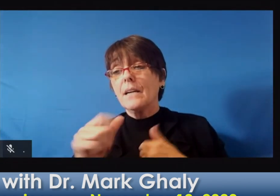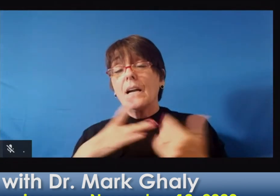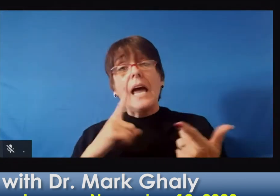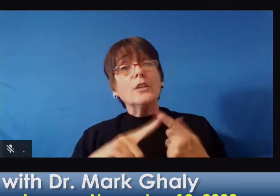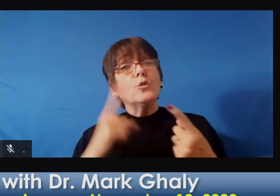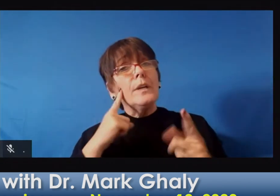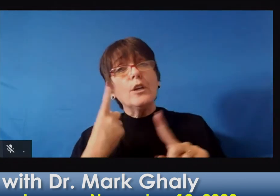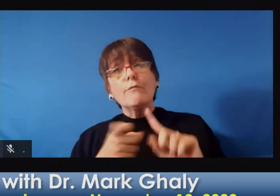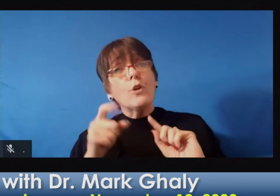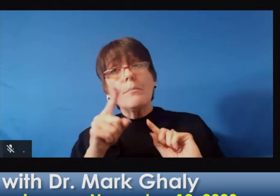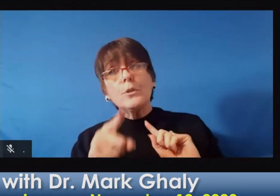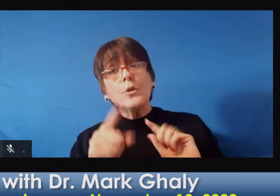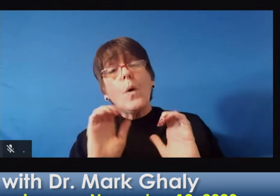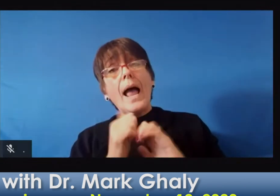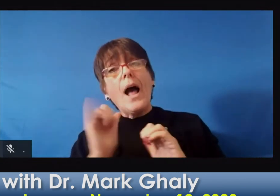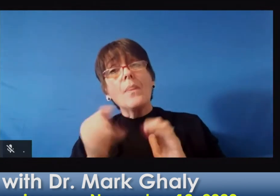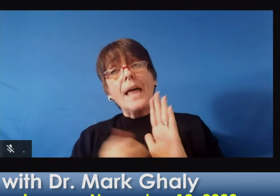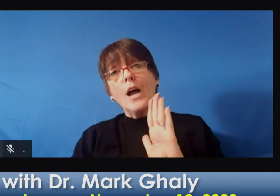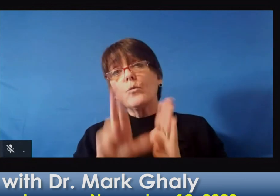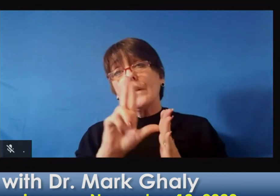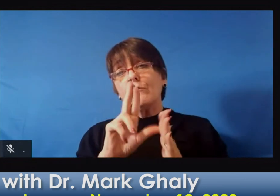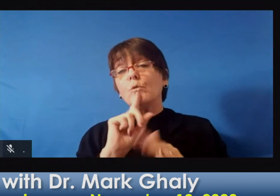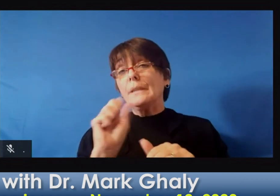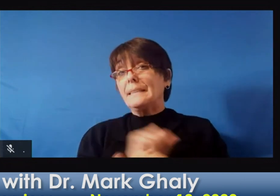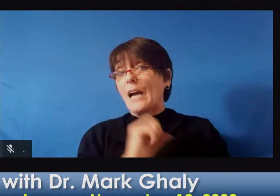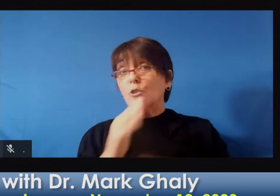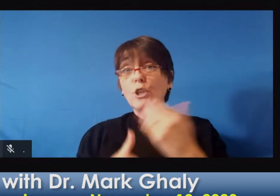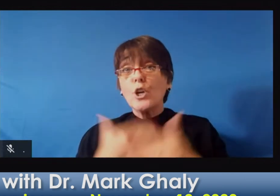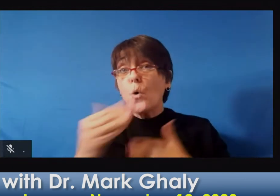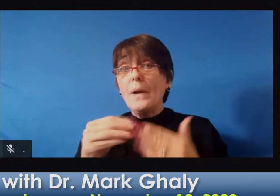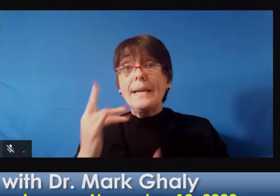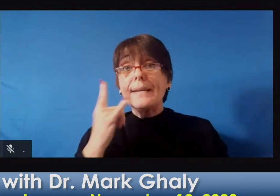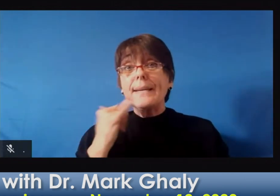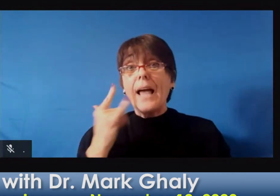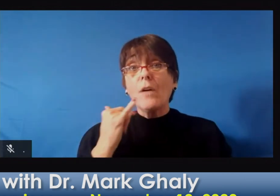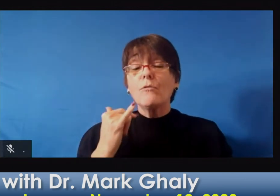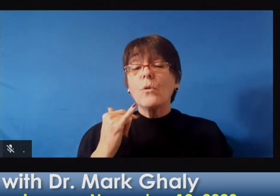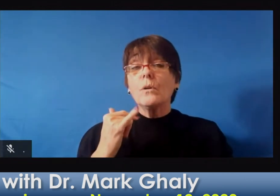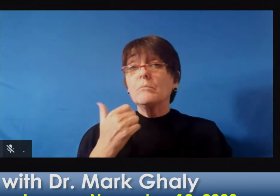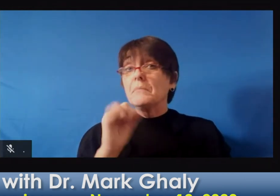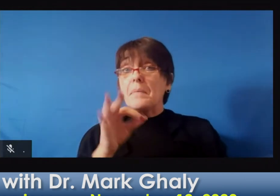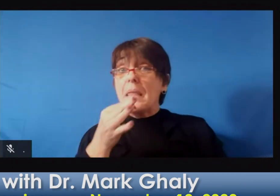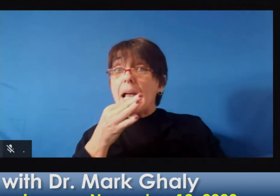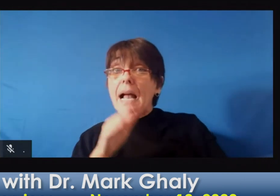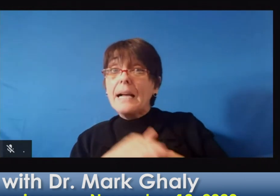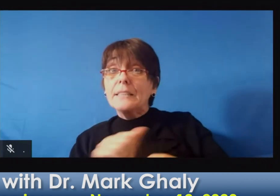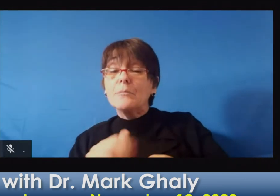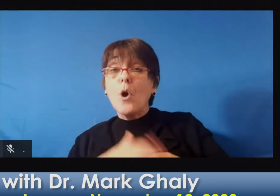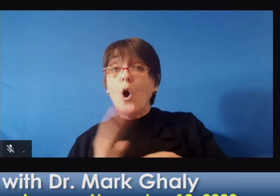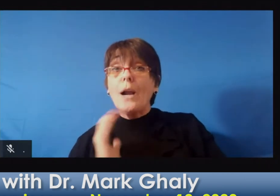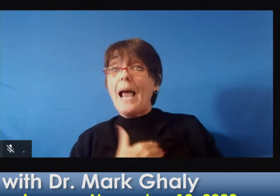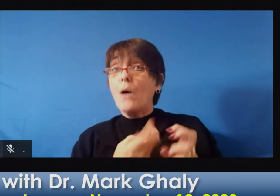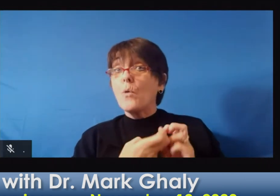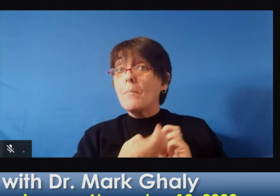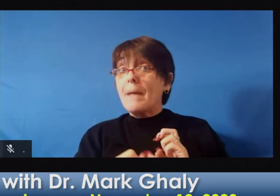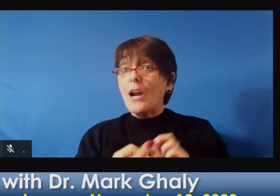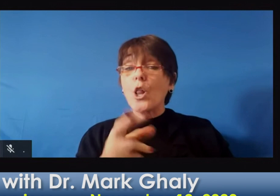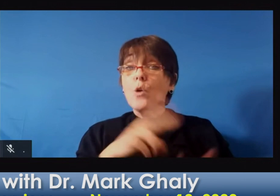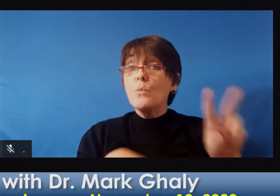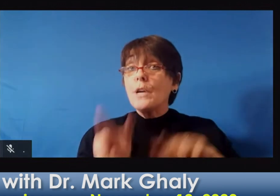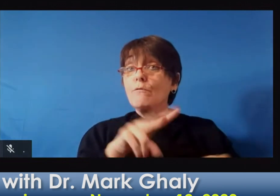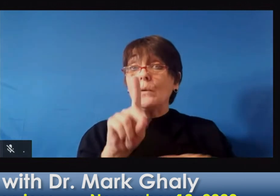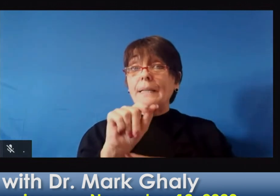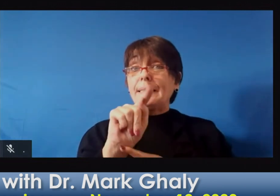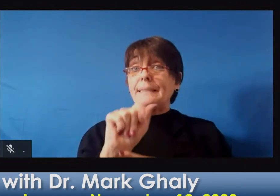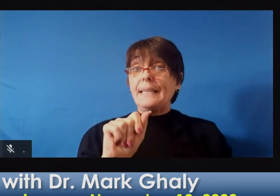from you how that review is actually going in California. Have the experts on our panel started reviewing that data? And is